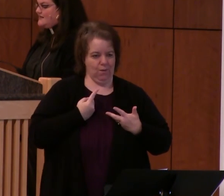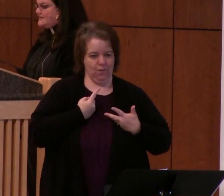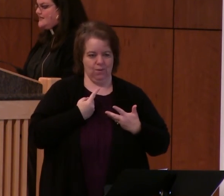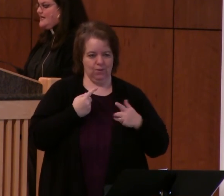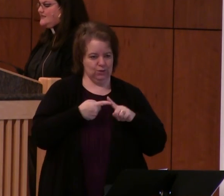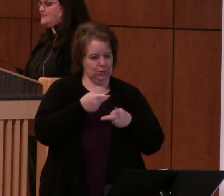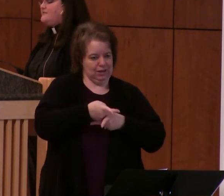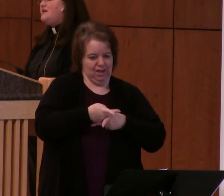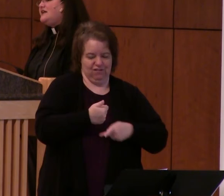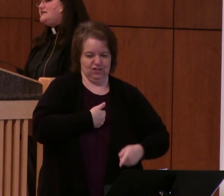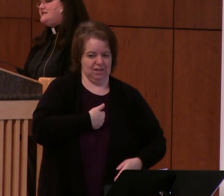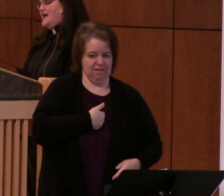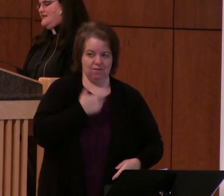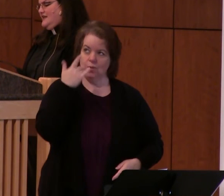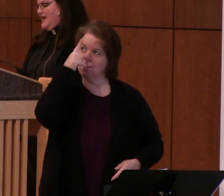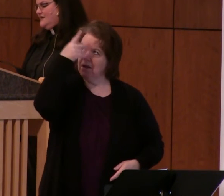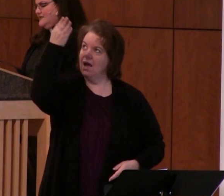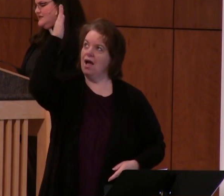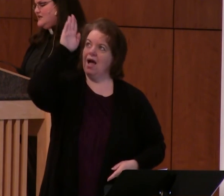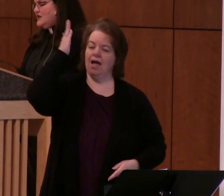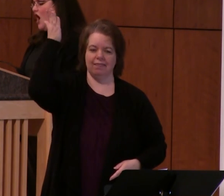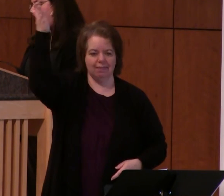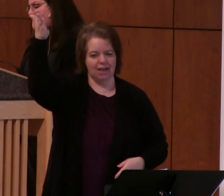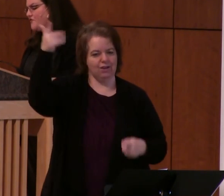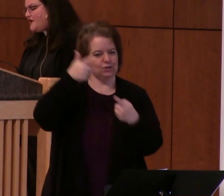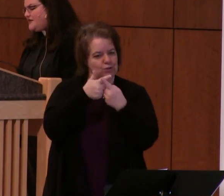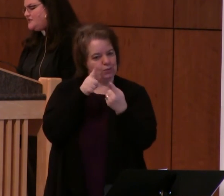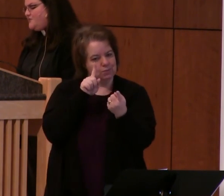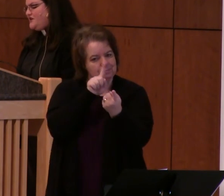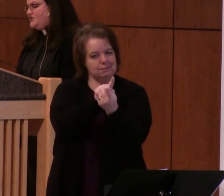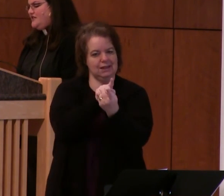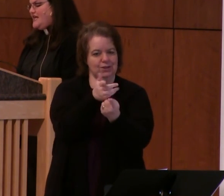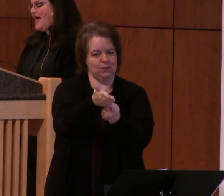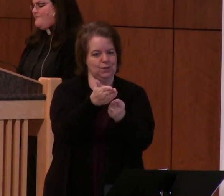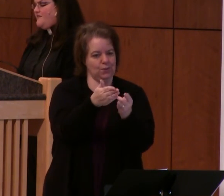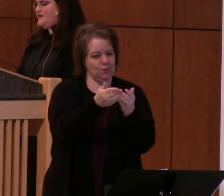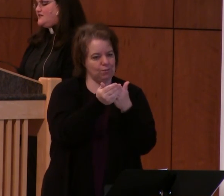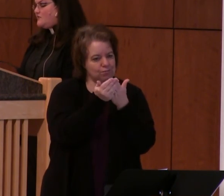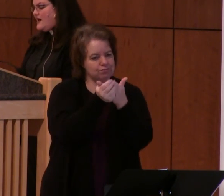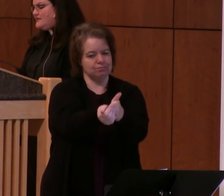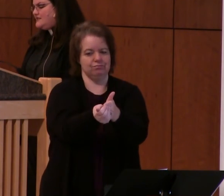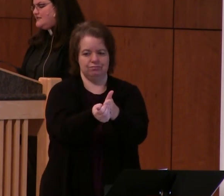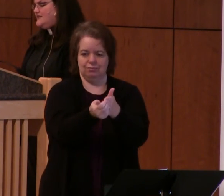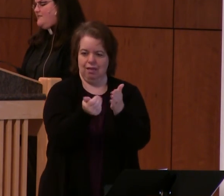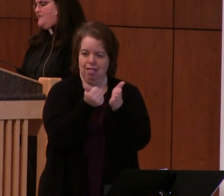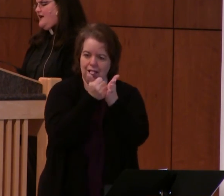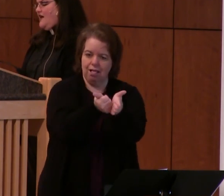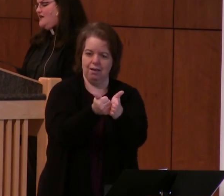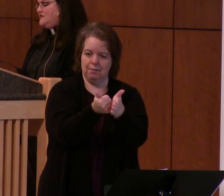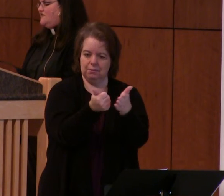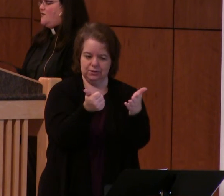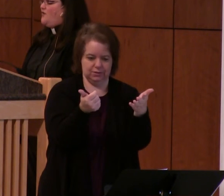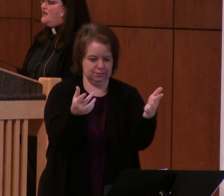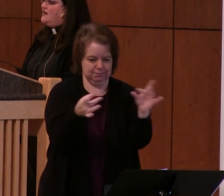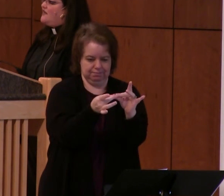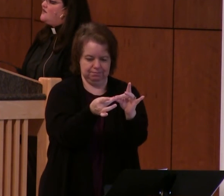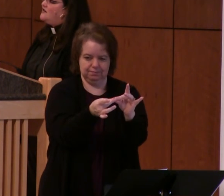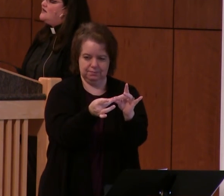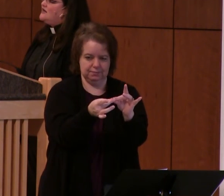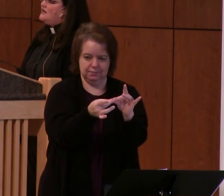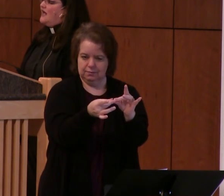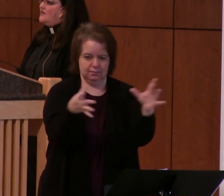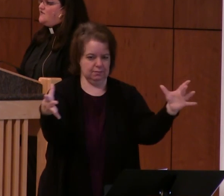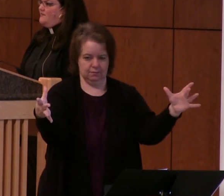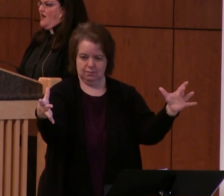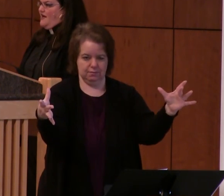because God stands to meet us at the gate, offering to bridge the gap that threatens to separate us from one